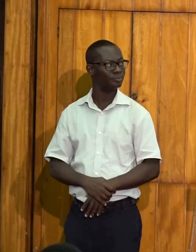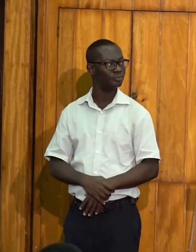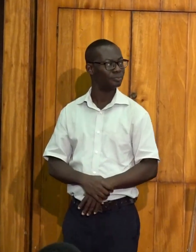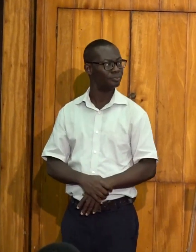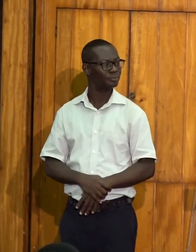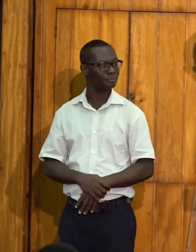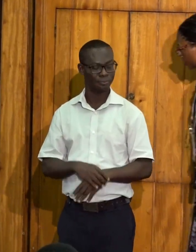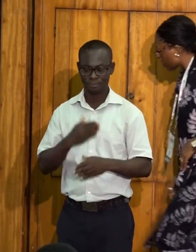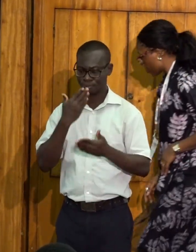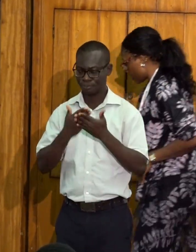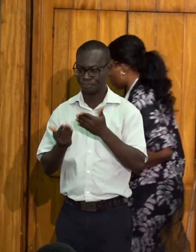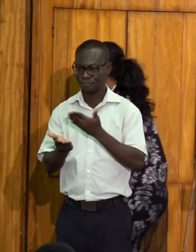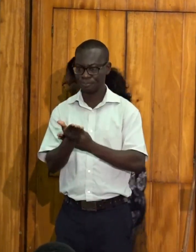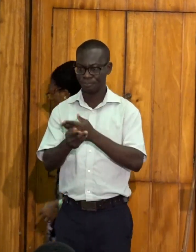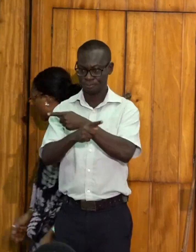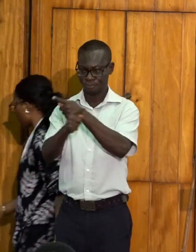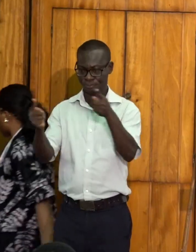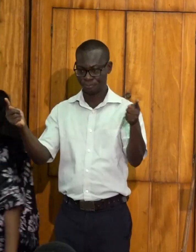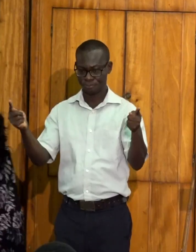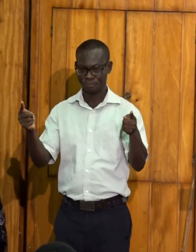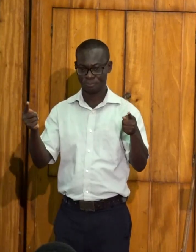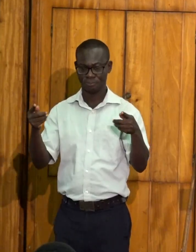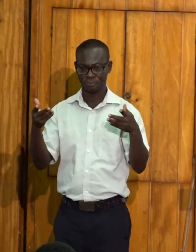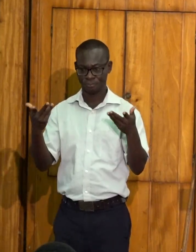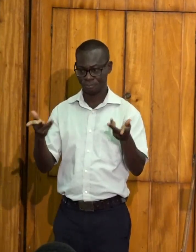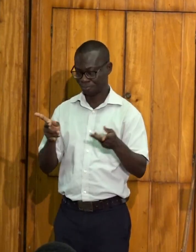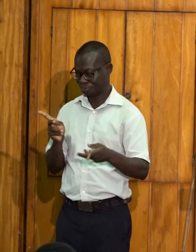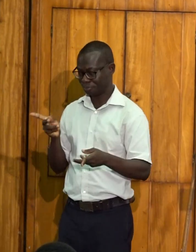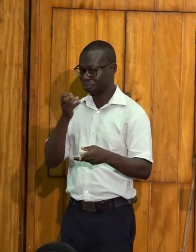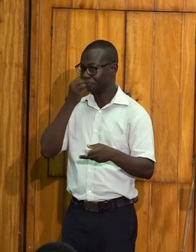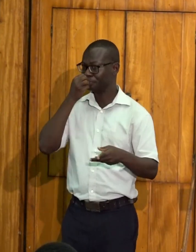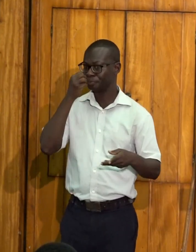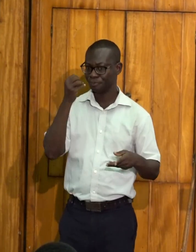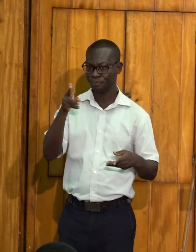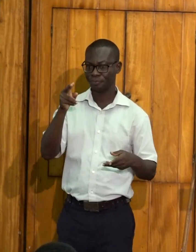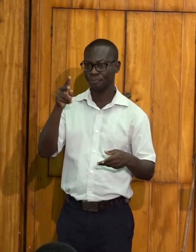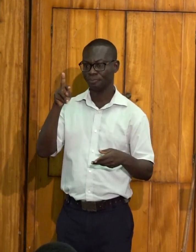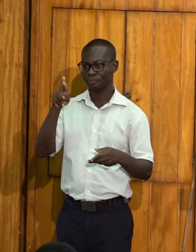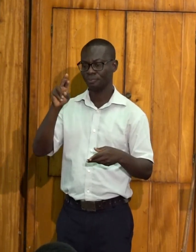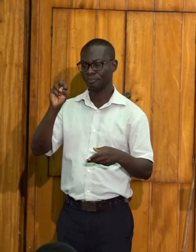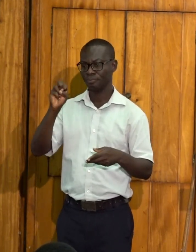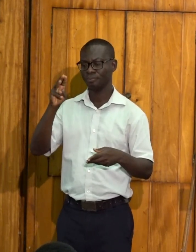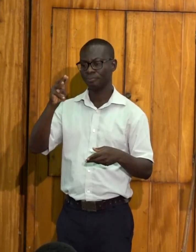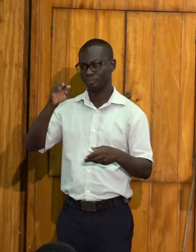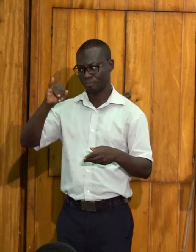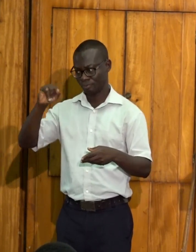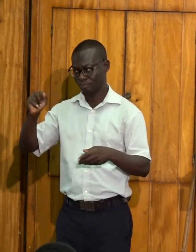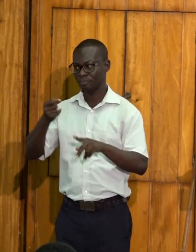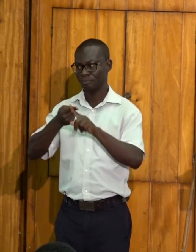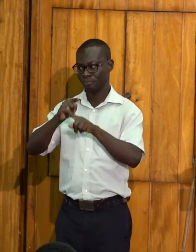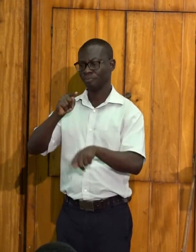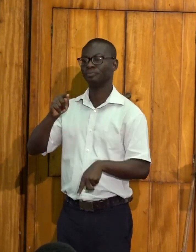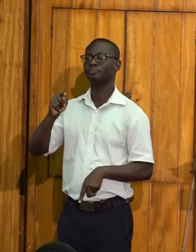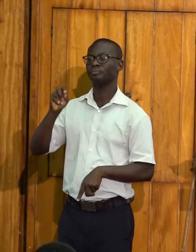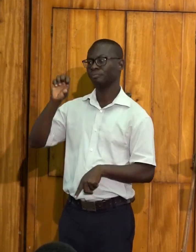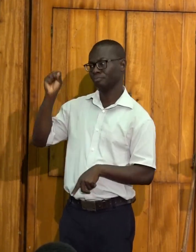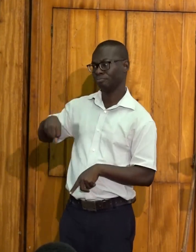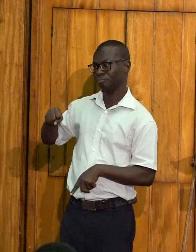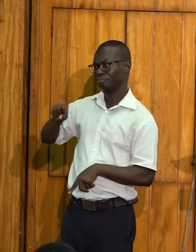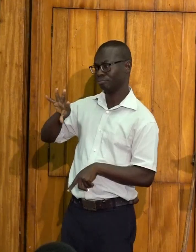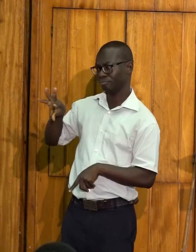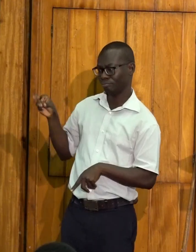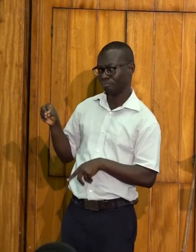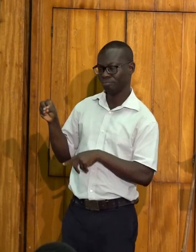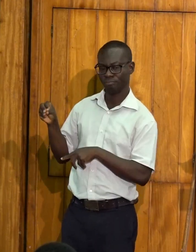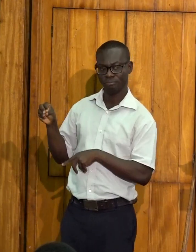Good morning, everyone. Like Remy said, I'm Rose from South Africa. I don't have your presentation online. Okay. I need to look.